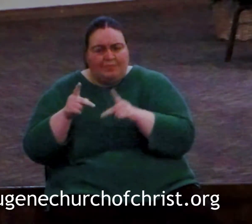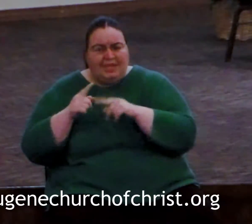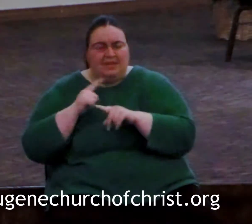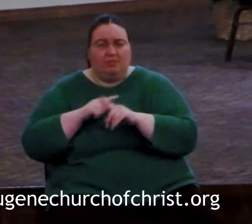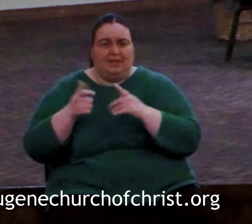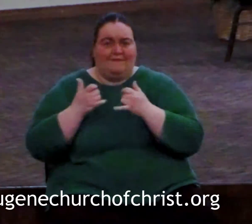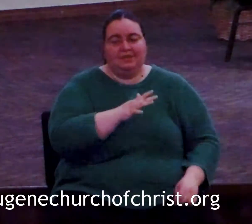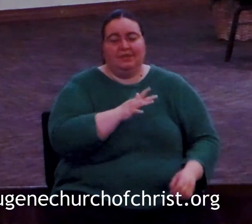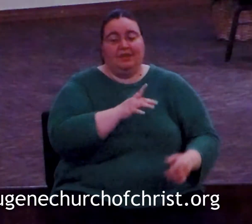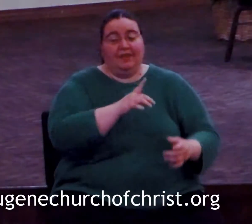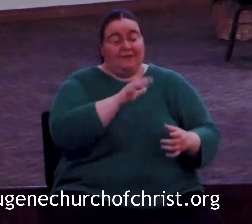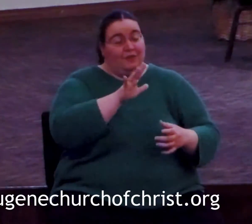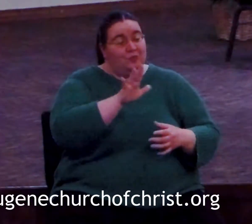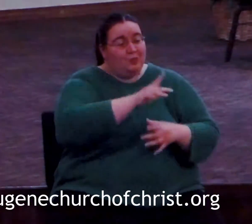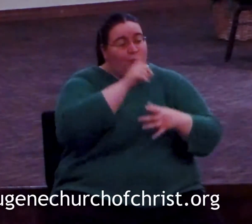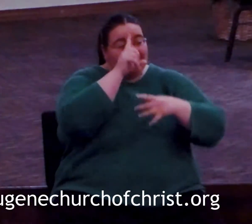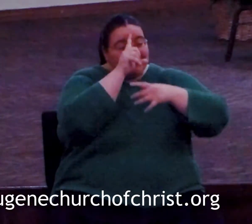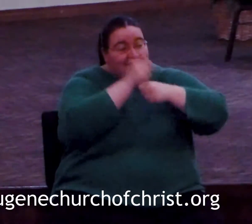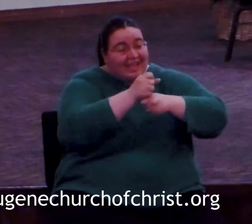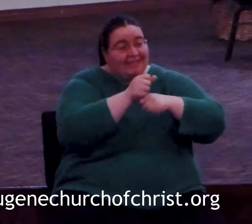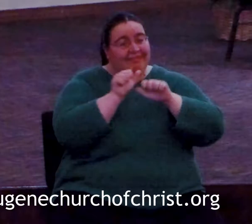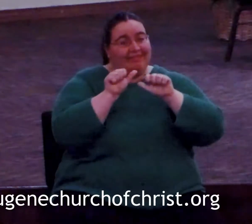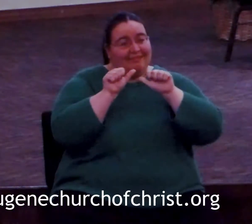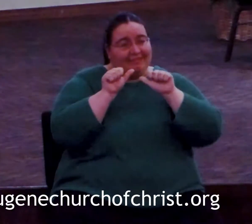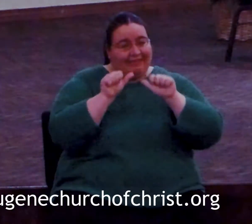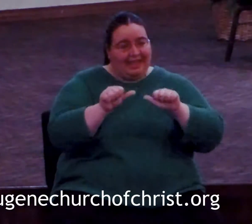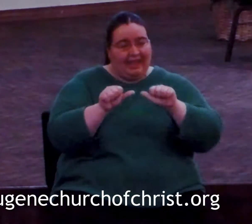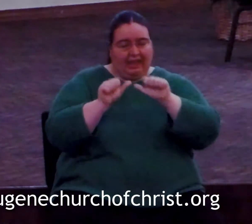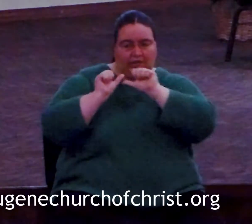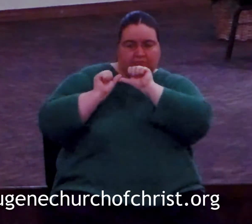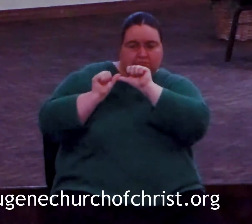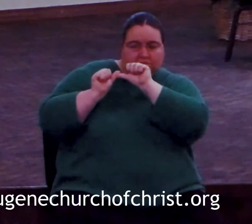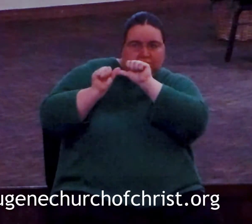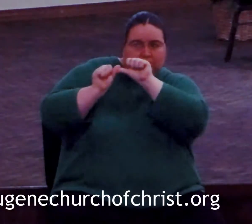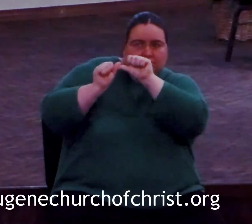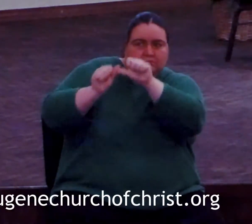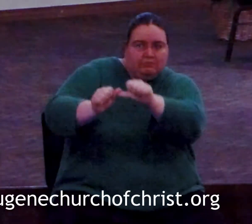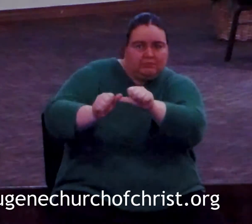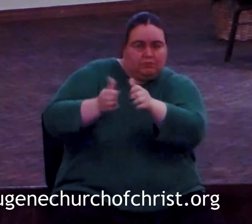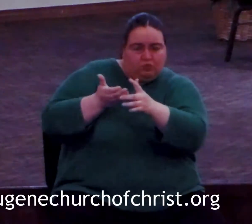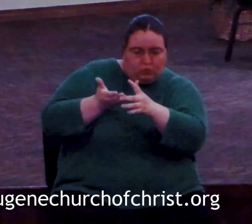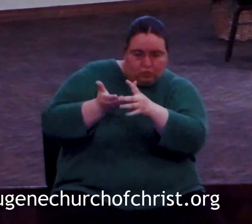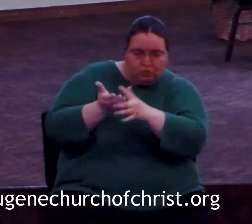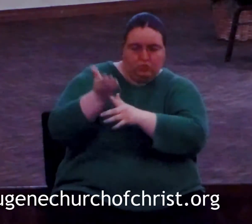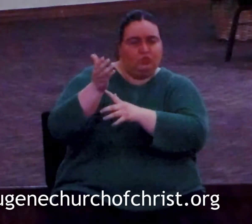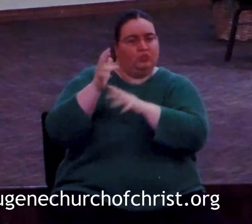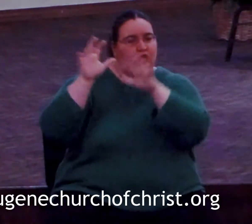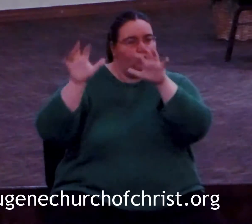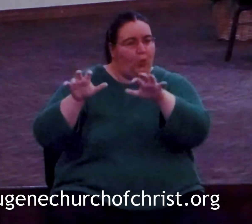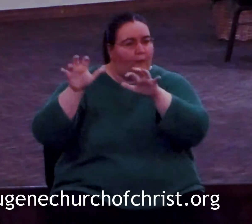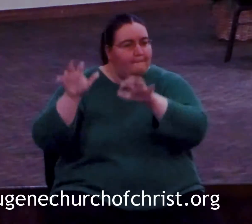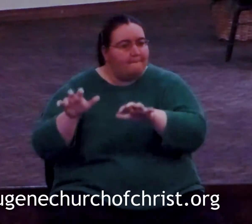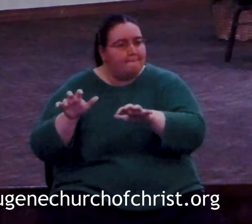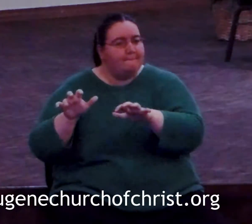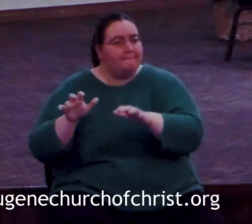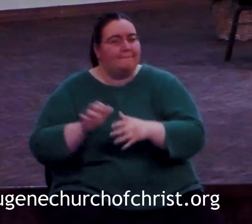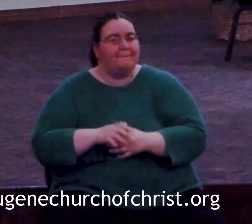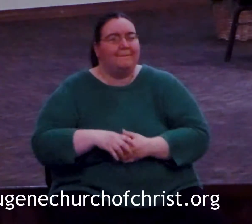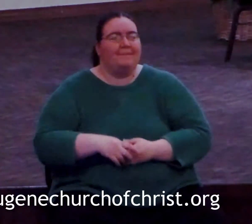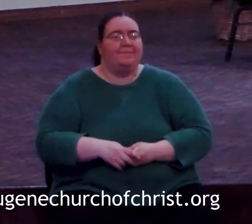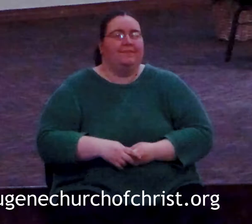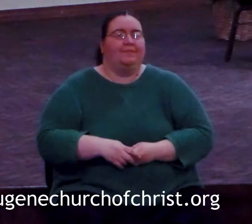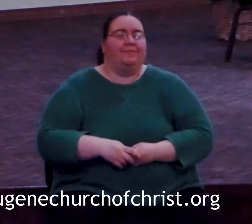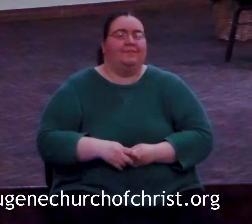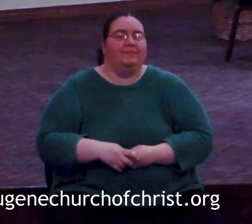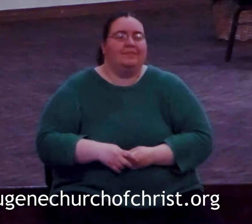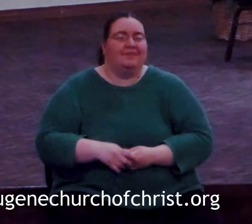you. And what Jesus says here about faith is that faith can carry you through that storm. If there is no faith, these things that we deal